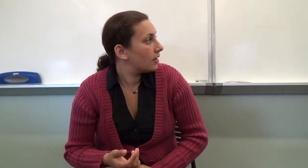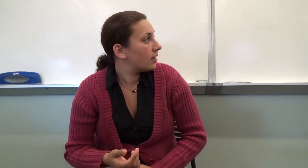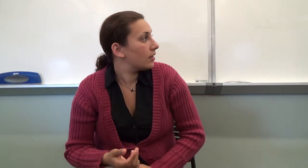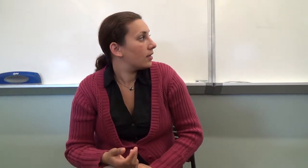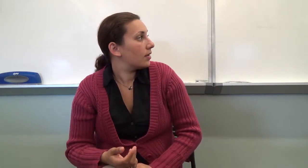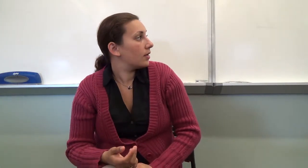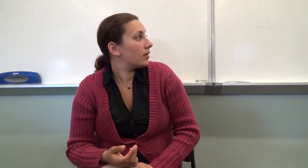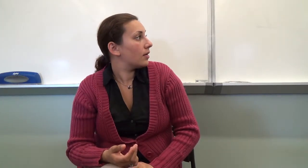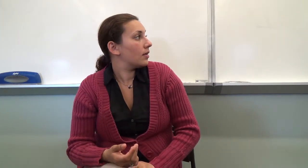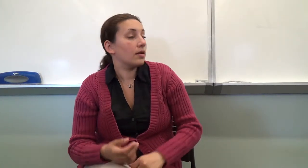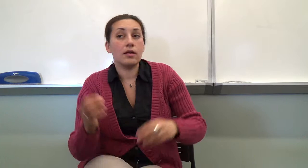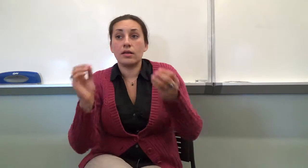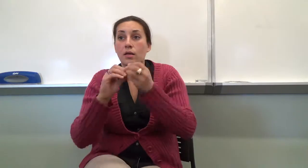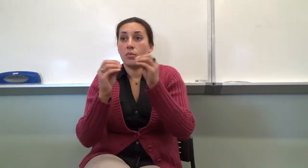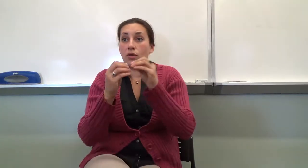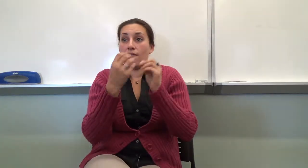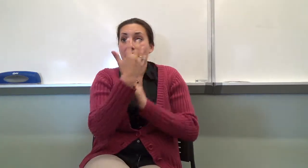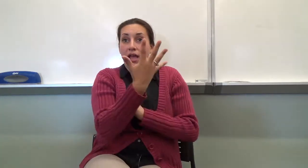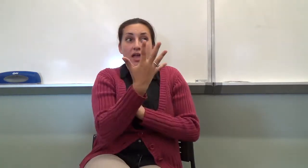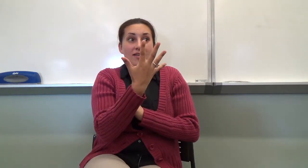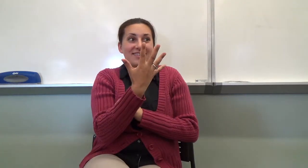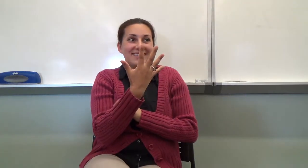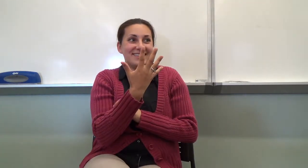and number 1 are equal. Step on it.